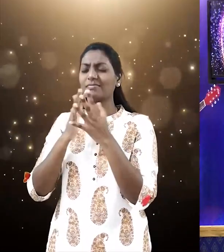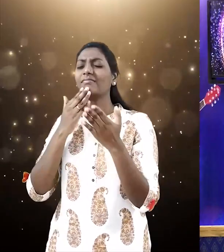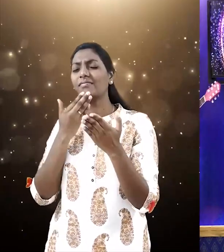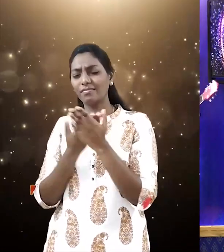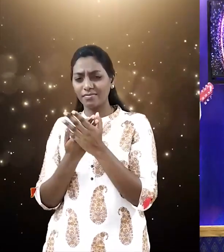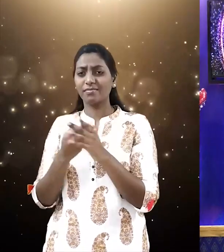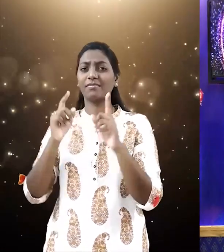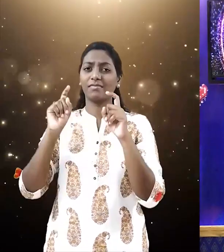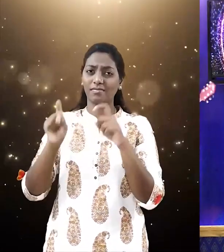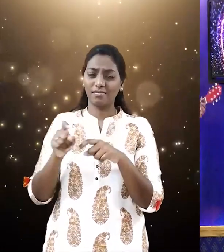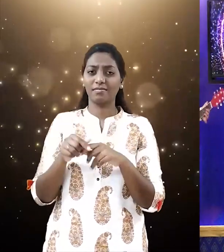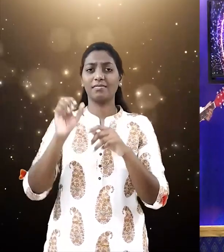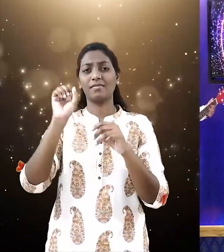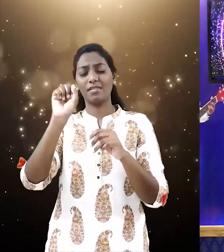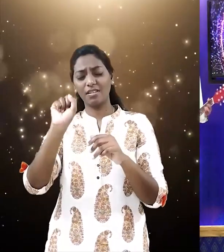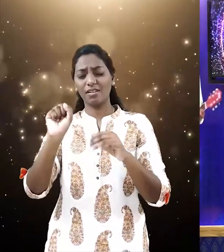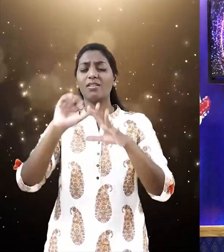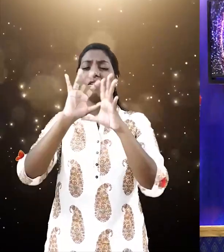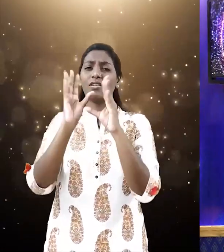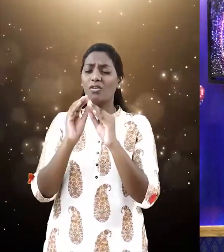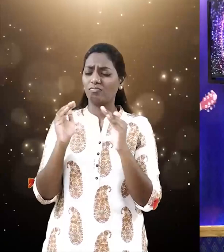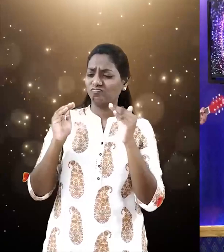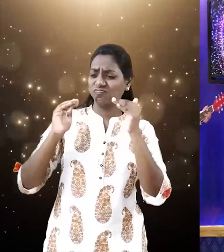We bow before your